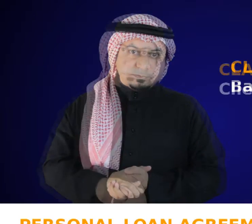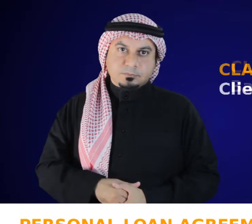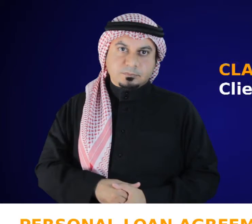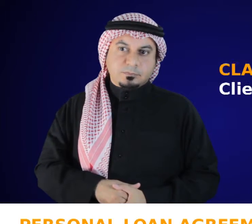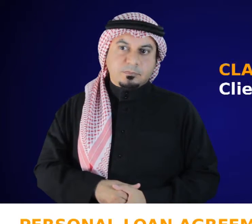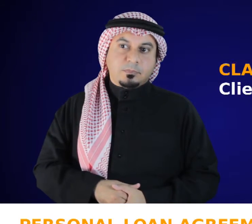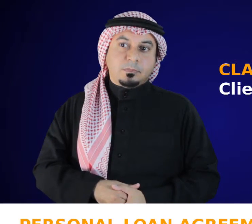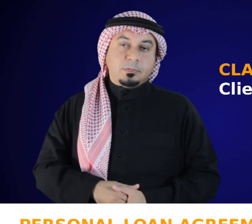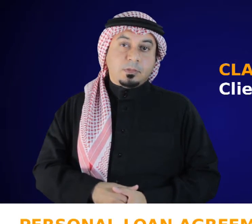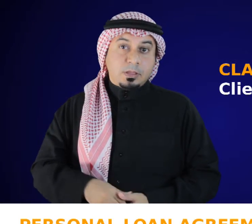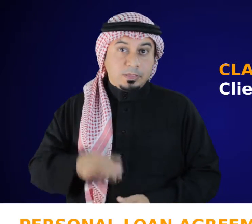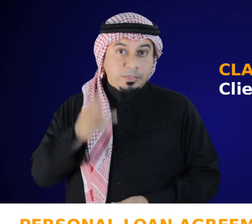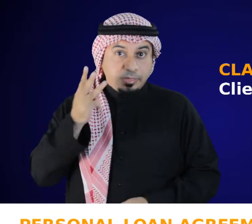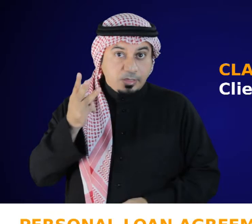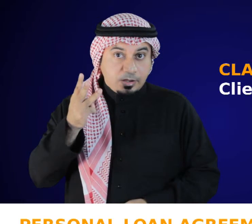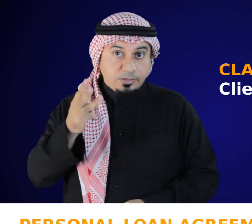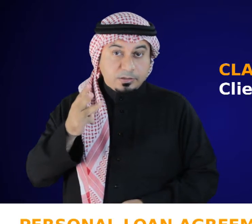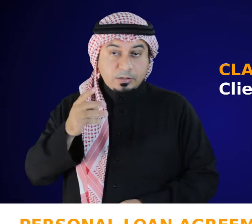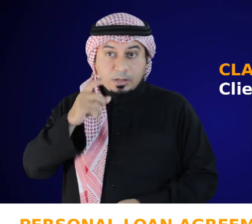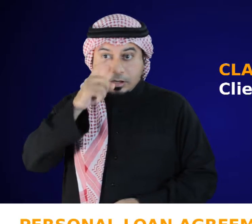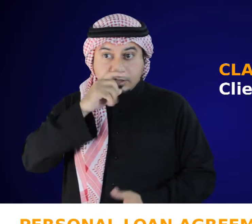Clause 3. Client's obligation.